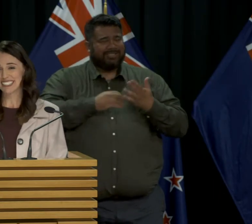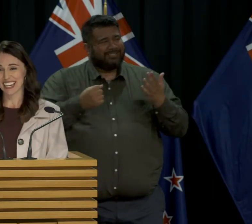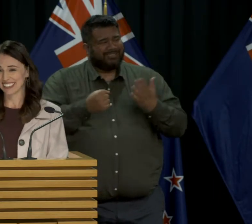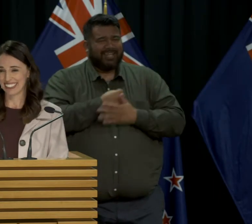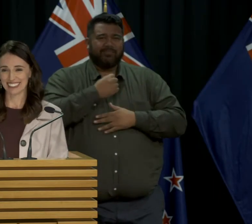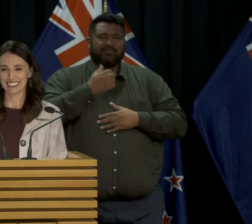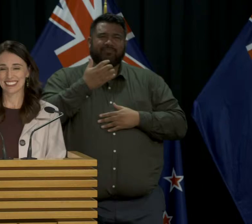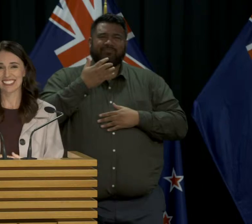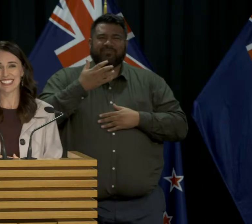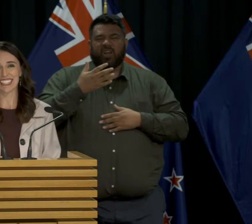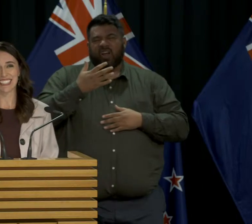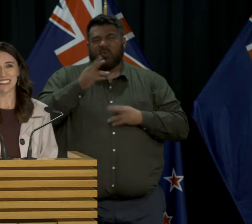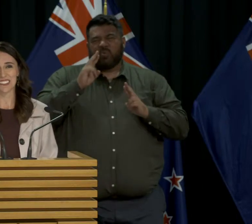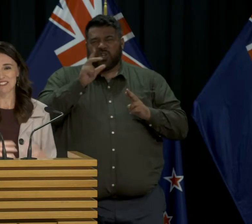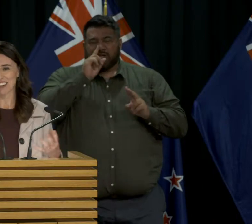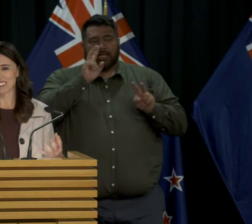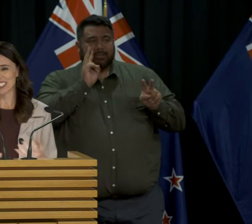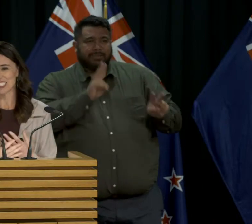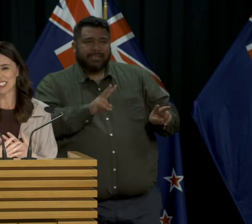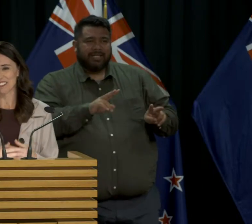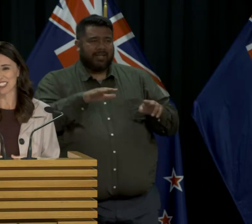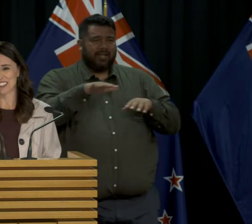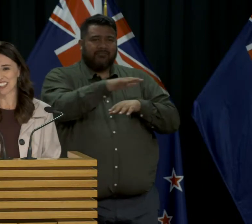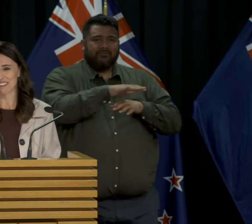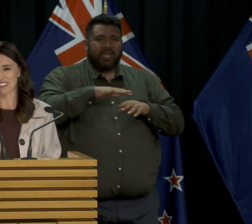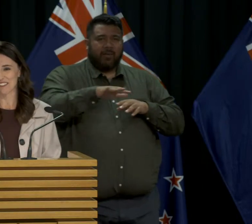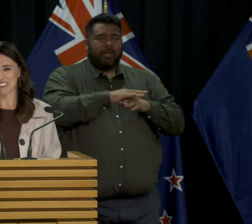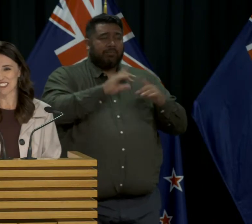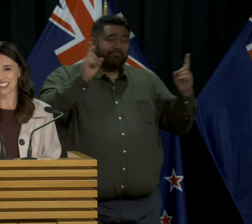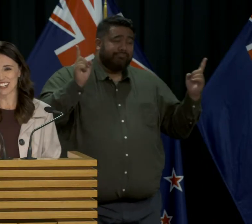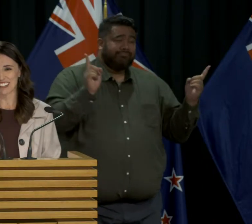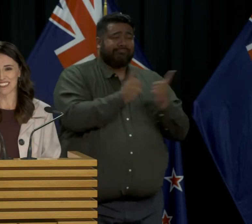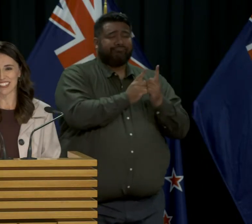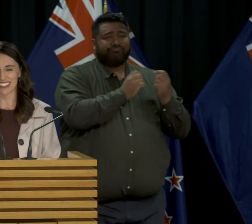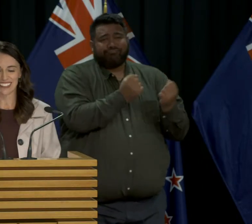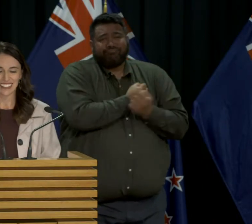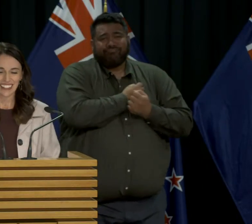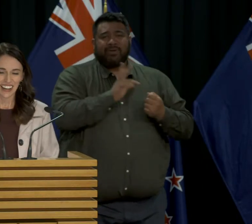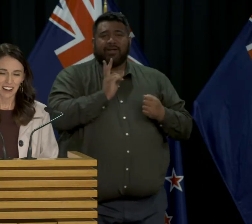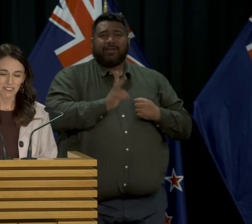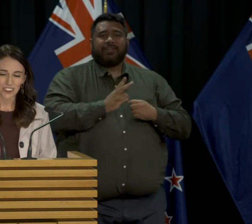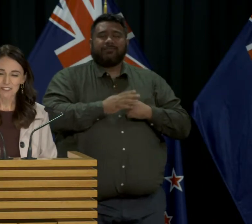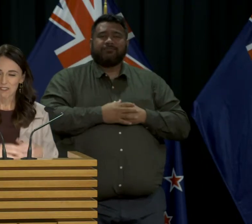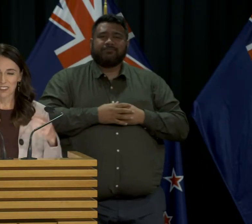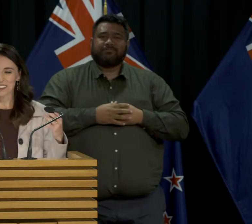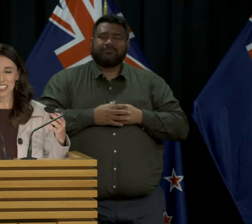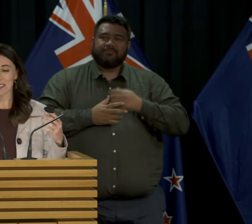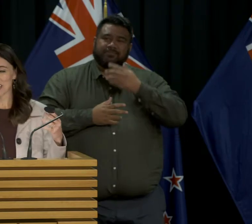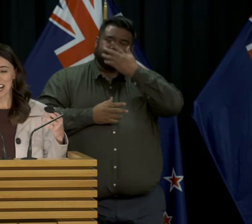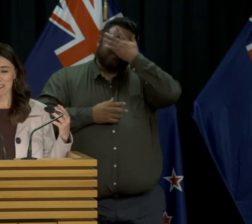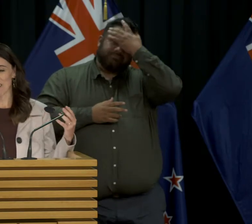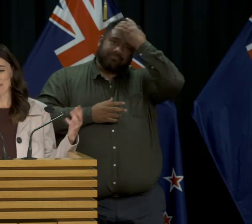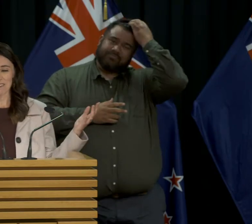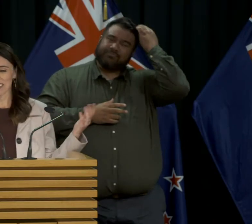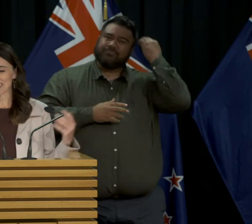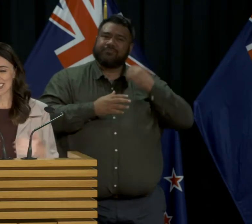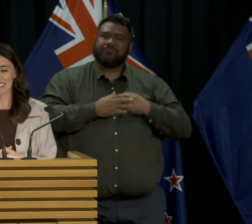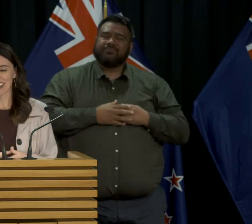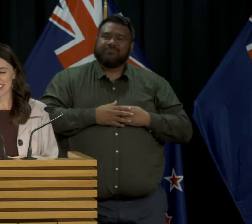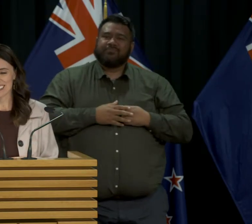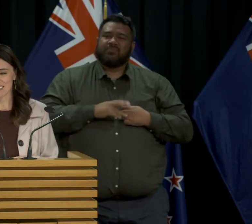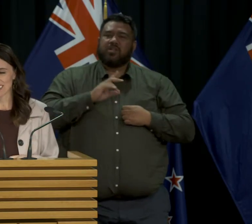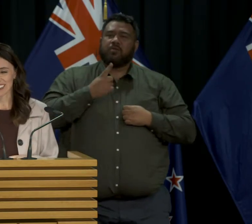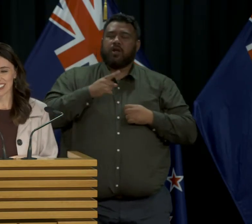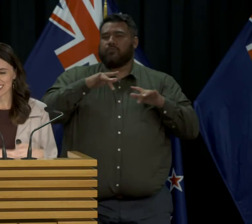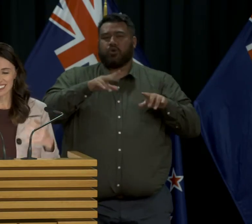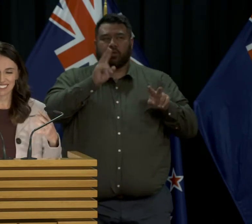a bystander to see those families reunited for the first time. Don't ruin the image I have in my mind, because